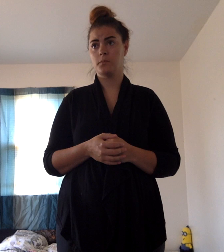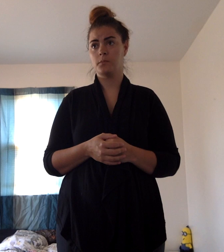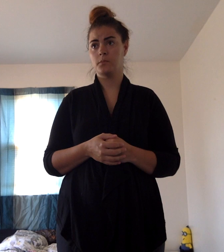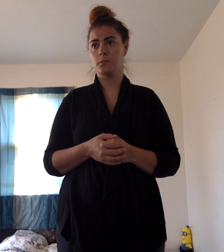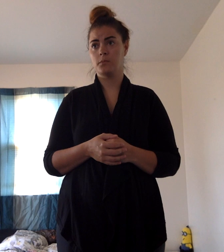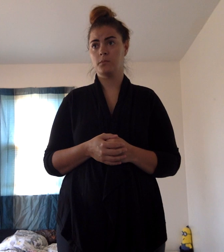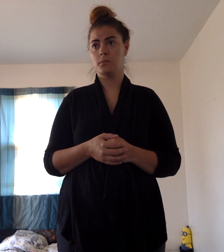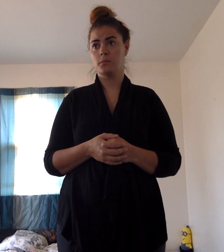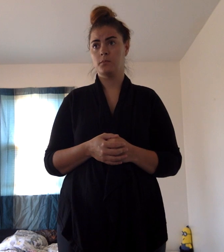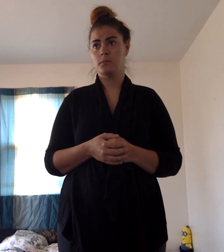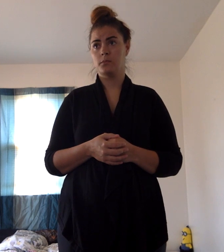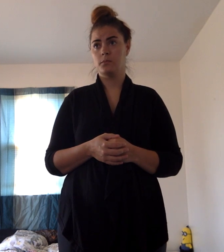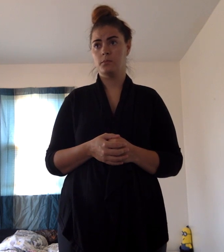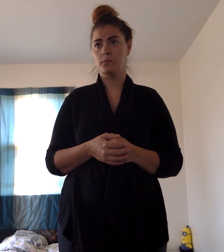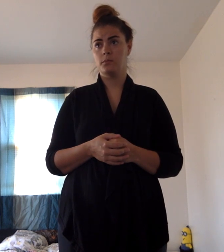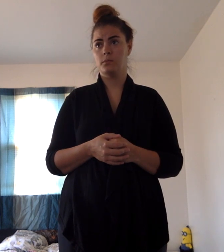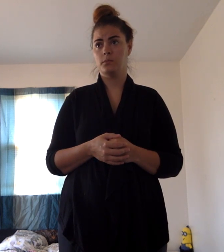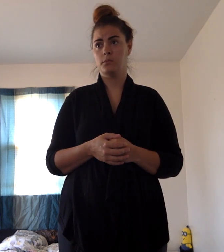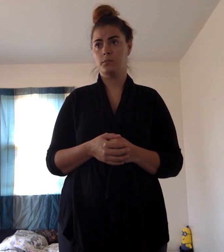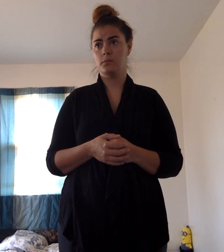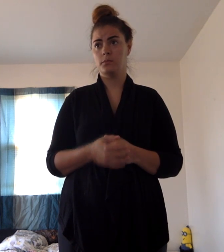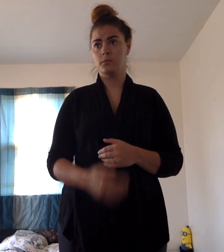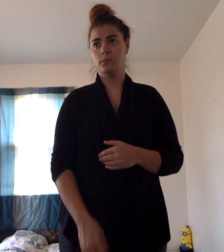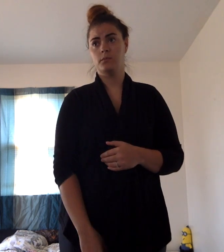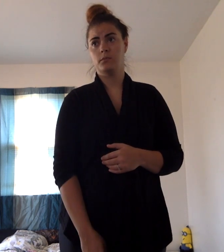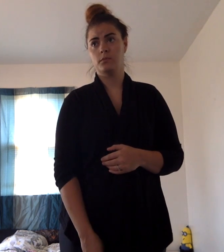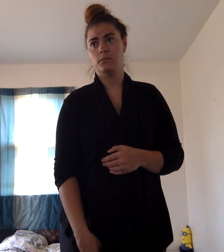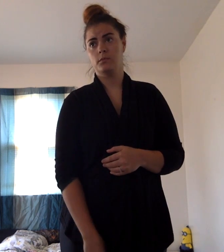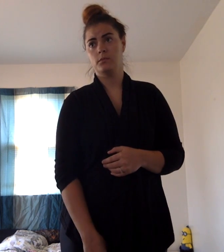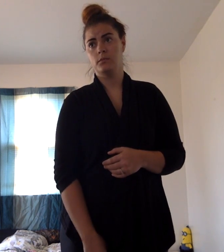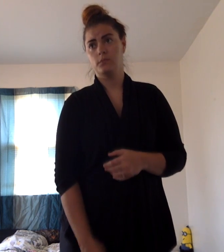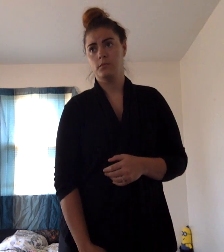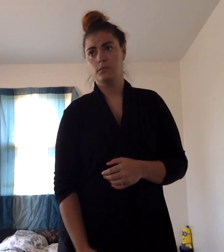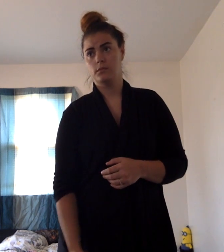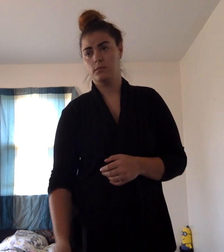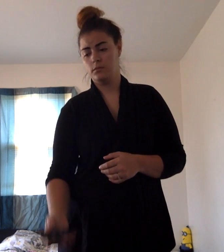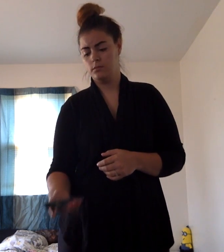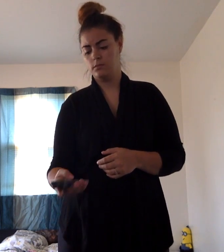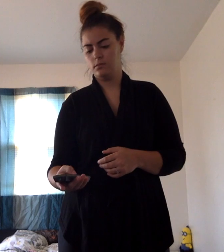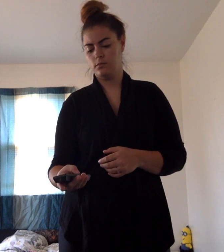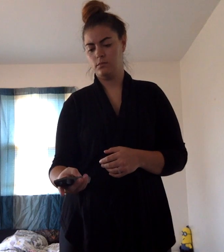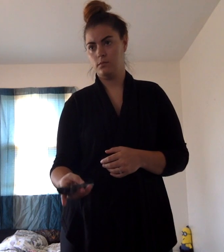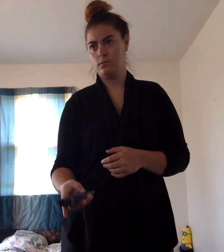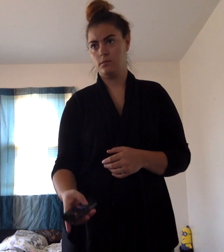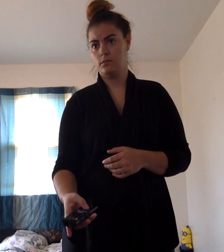I am now an assistant professor of science in the biology department at Gallaudet and currently work